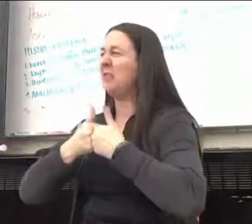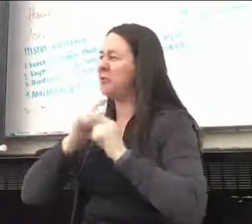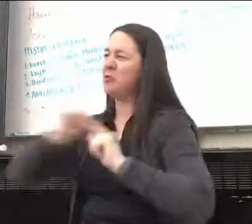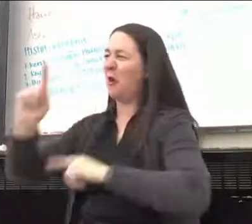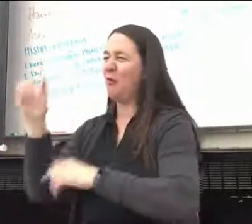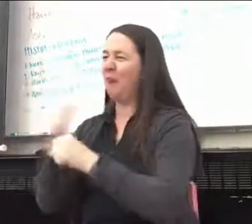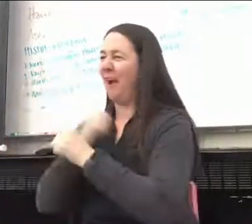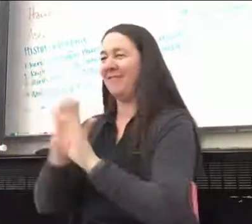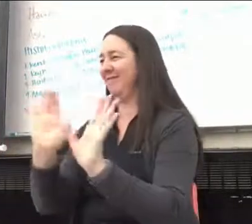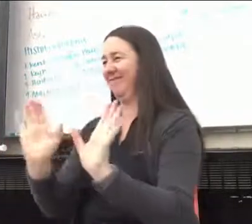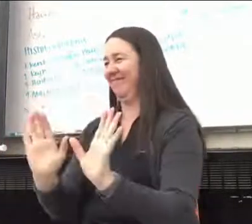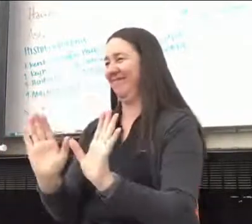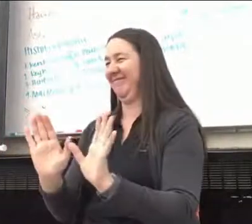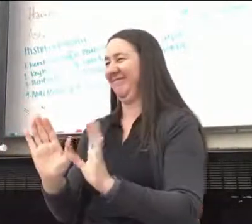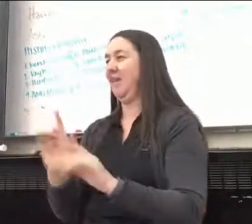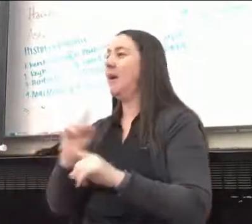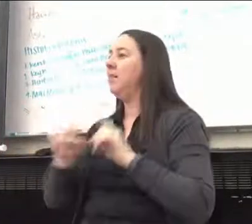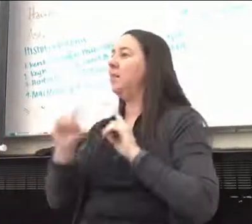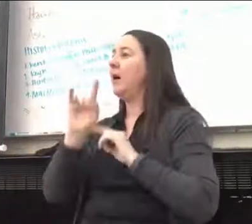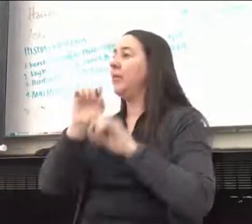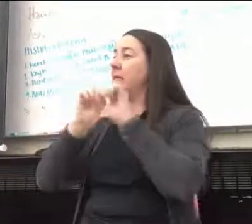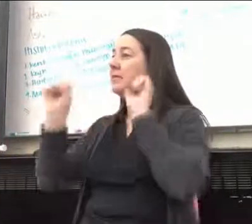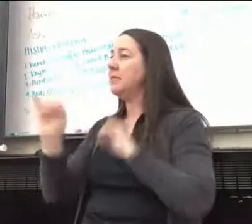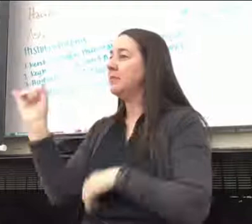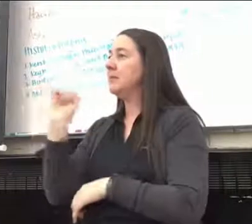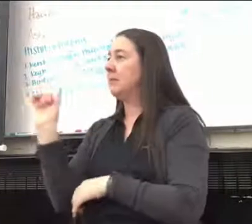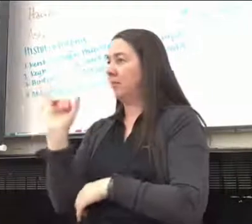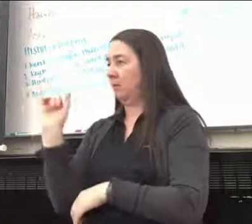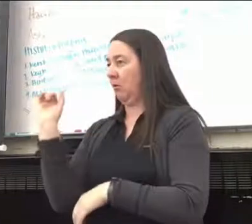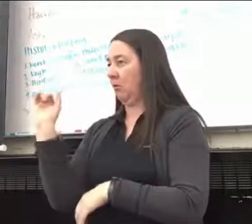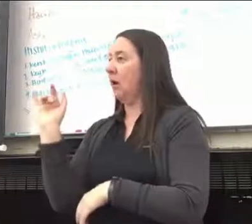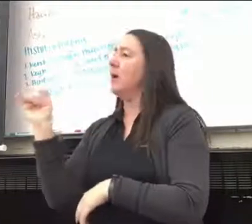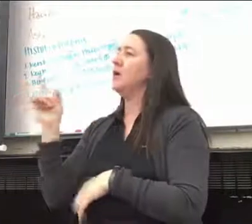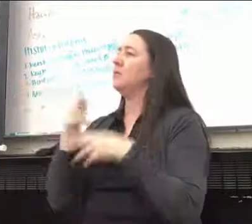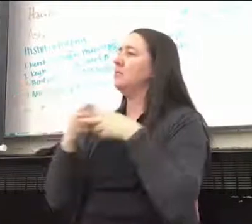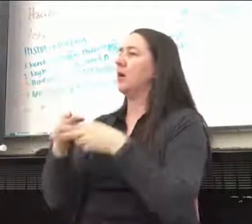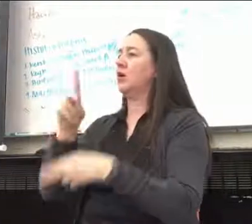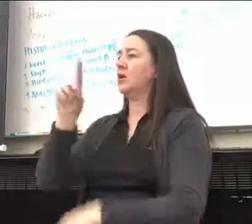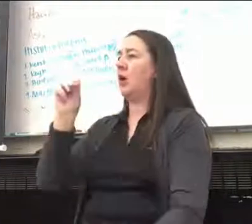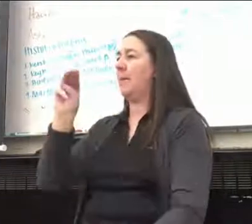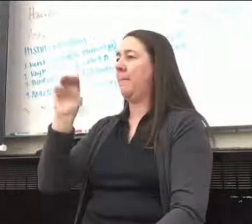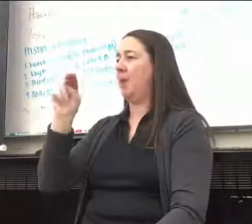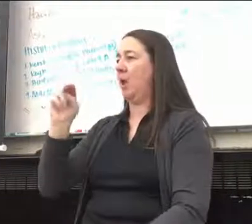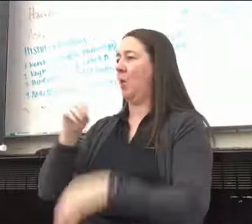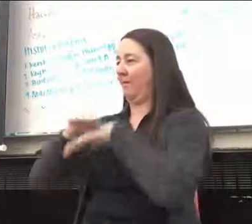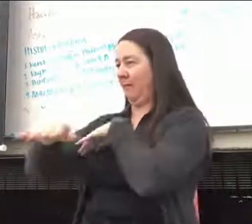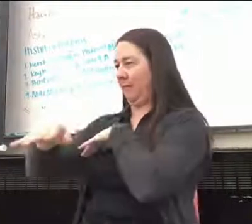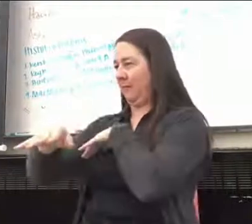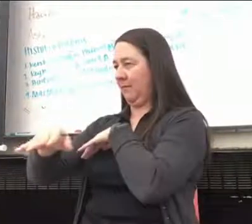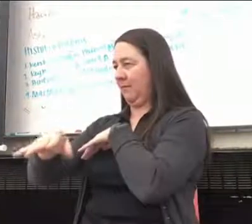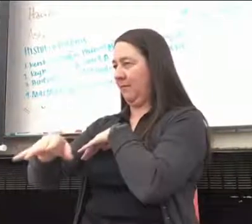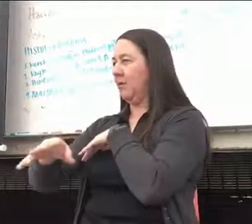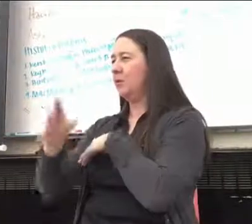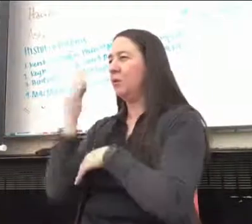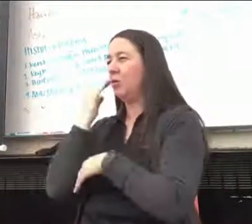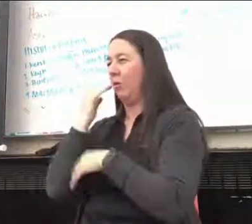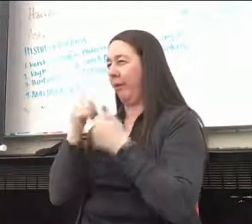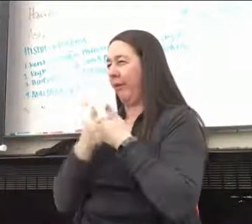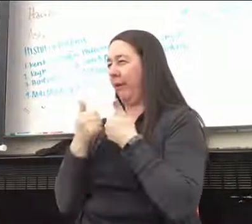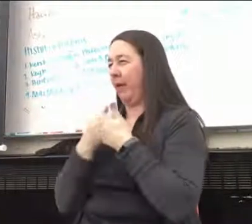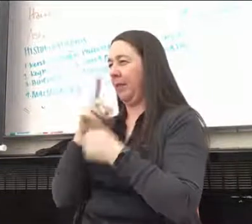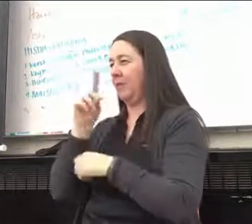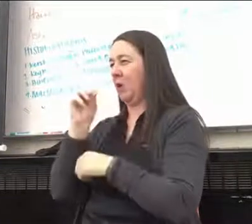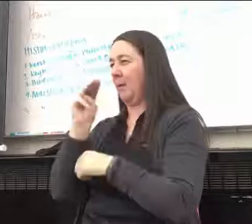very similar to alliance systems in terms of what we call a domino effect. Let's pretend you're really good at dominoes and you